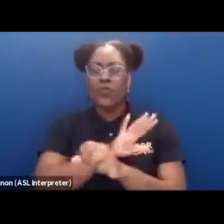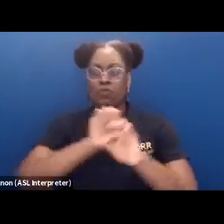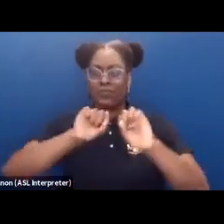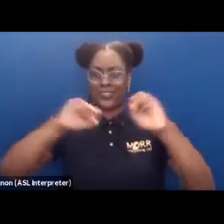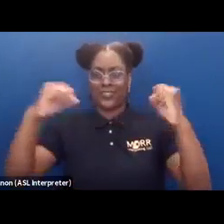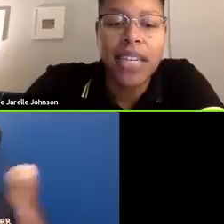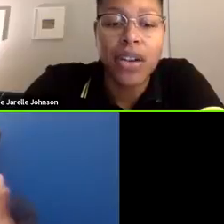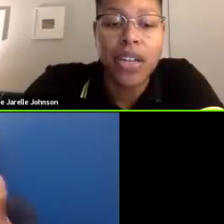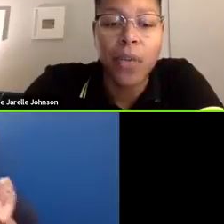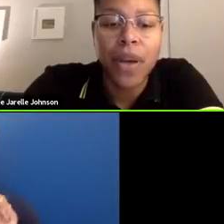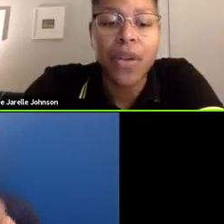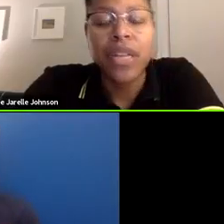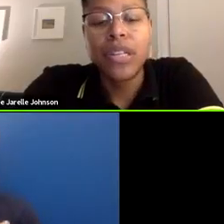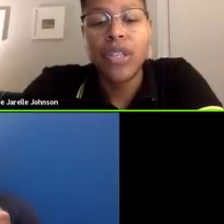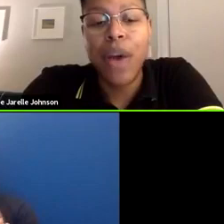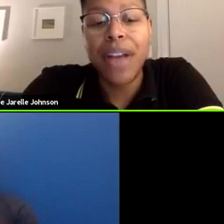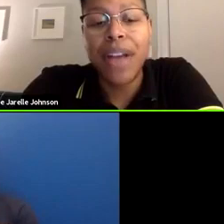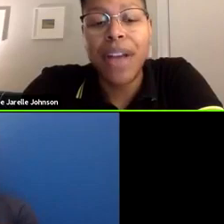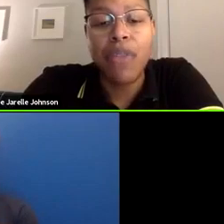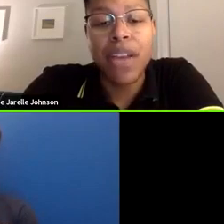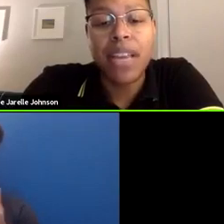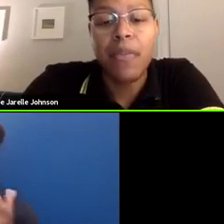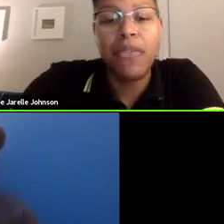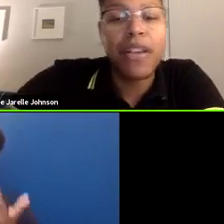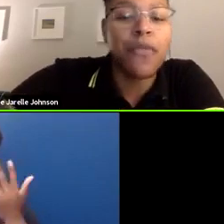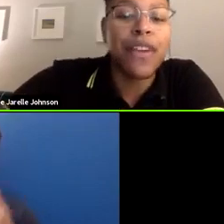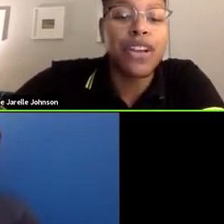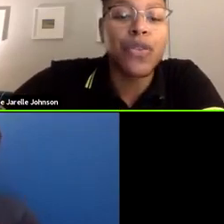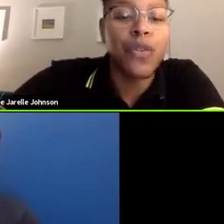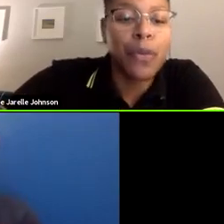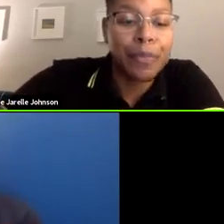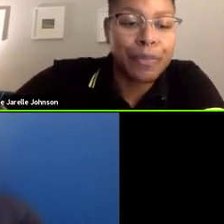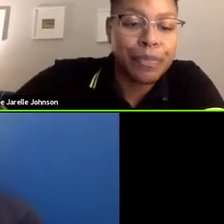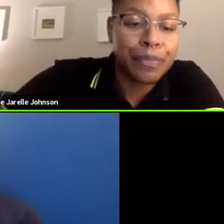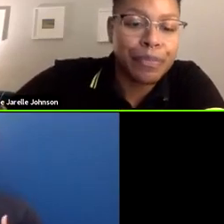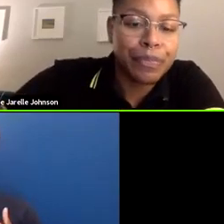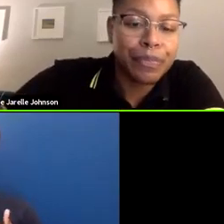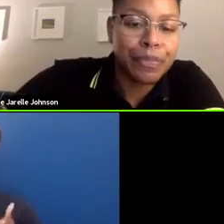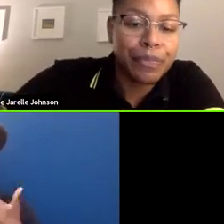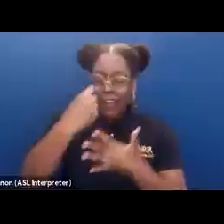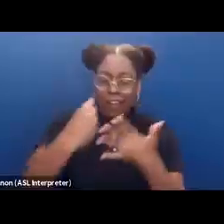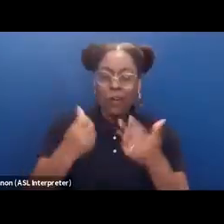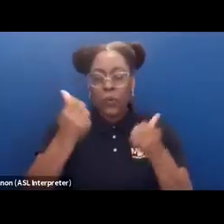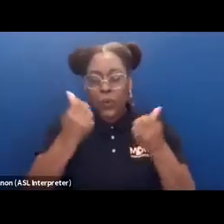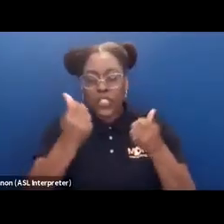an entire society takes on as well. So I don't know that ranking them is very useful.